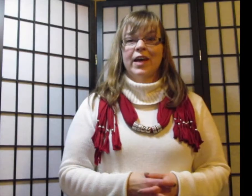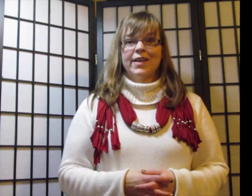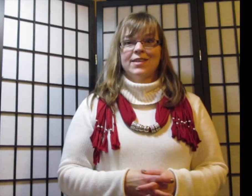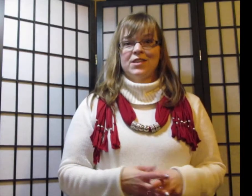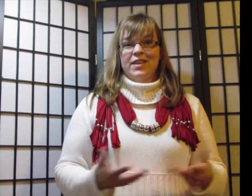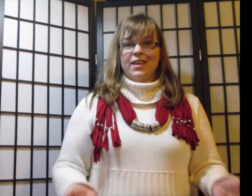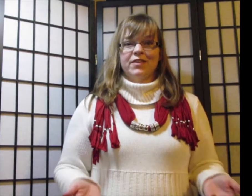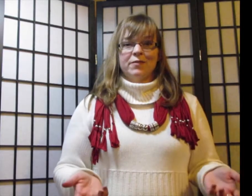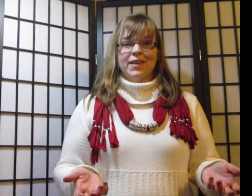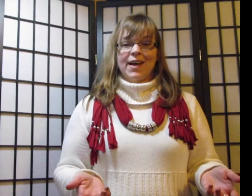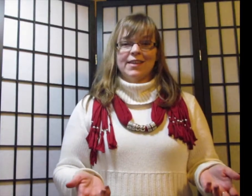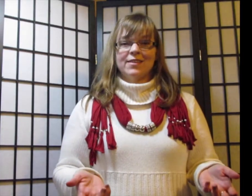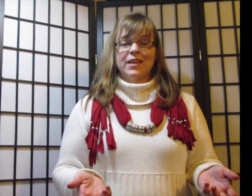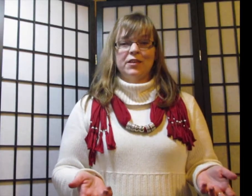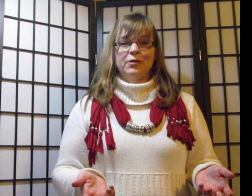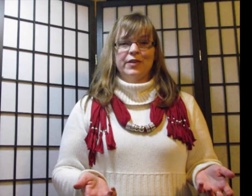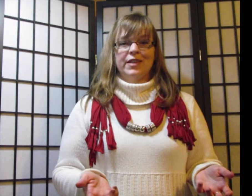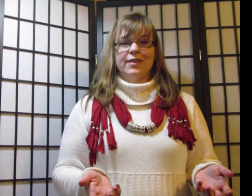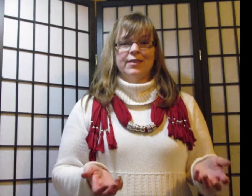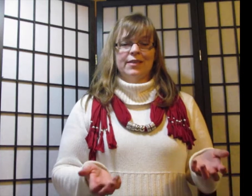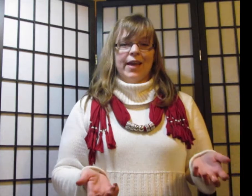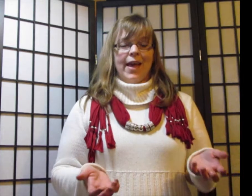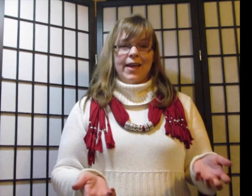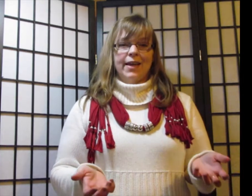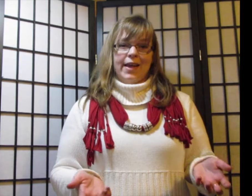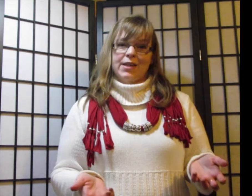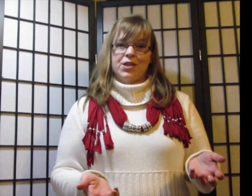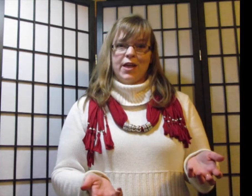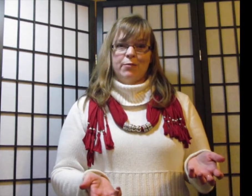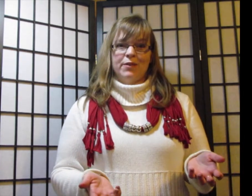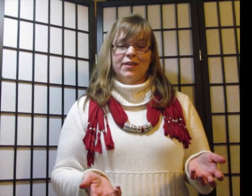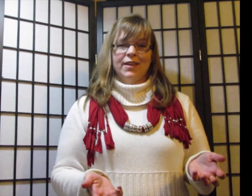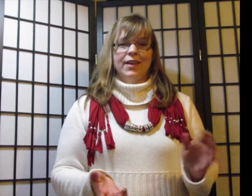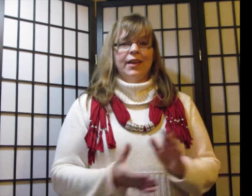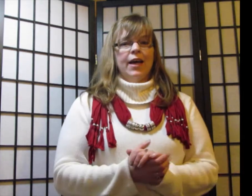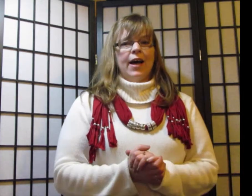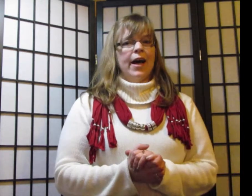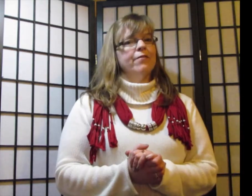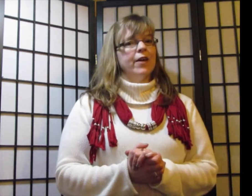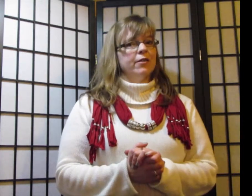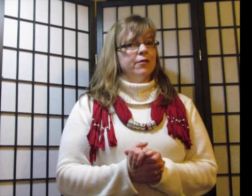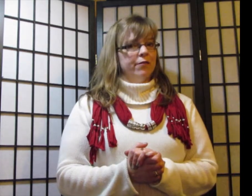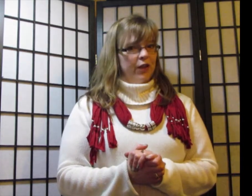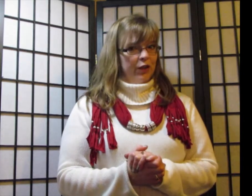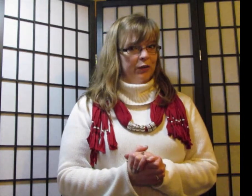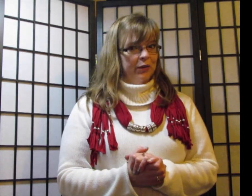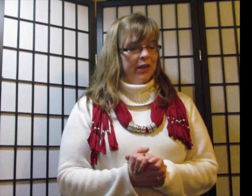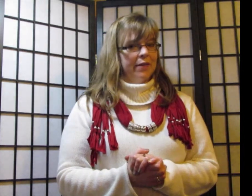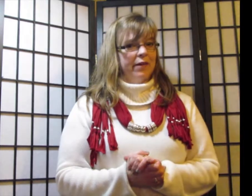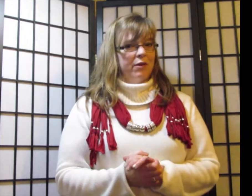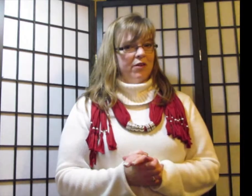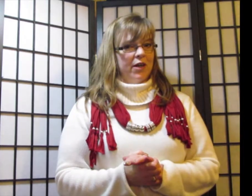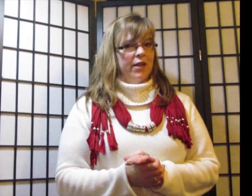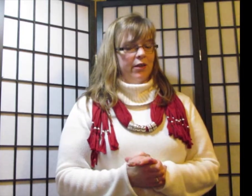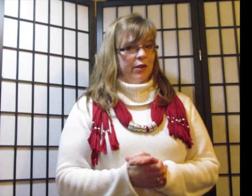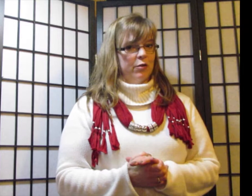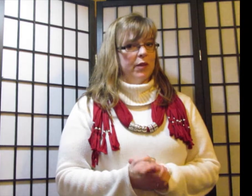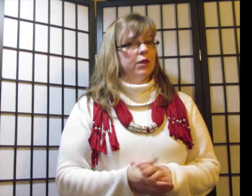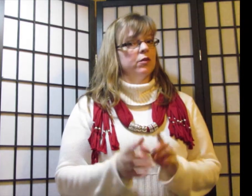Okay, did you think of some signs that use these 8 hand shapes? I found a few that we've already learned, but there's some